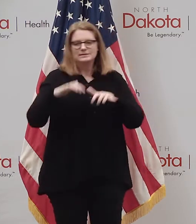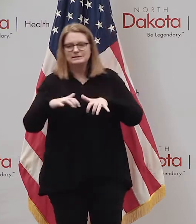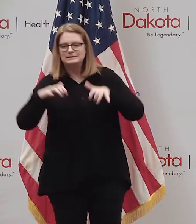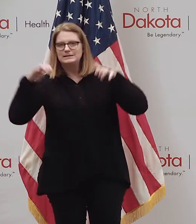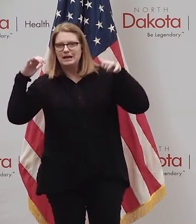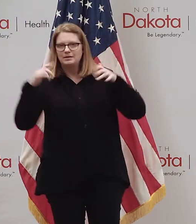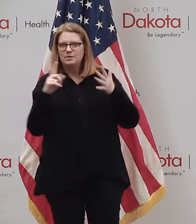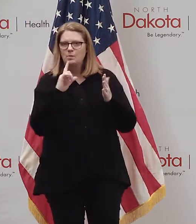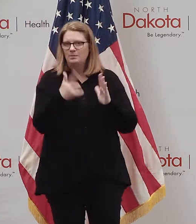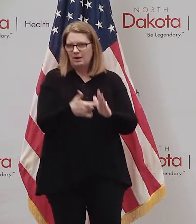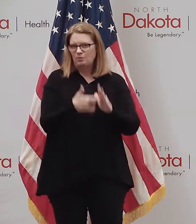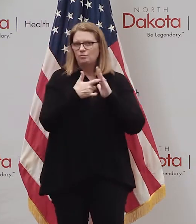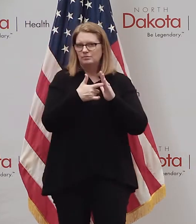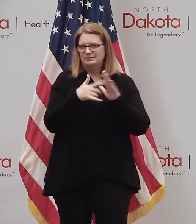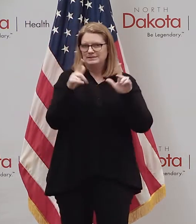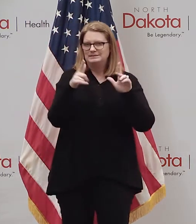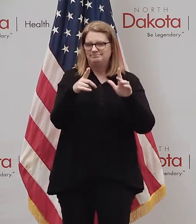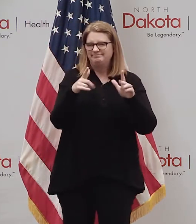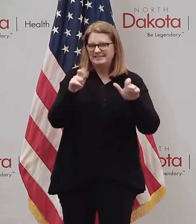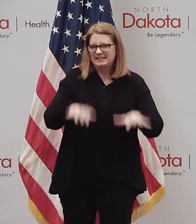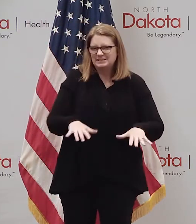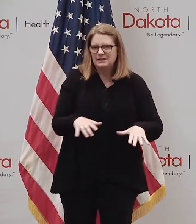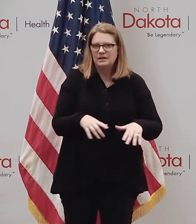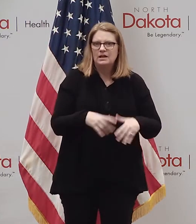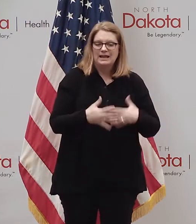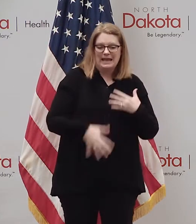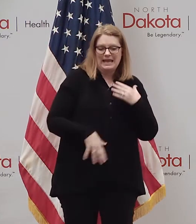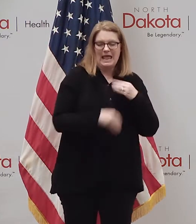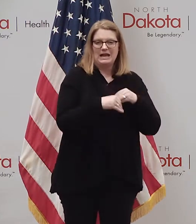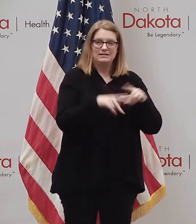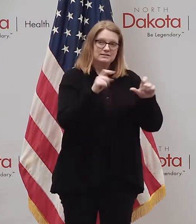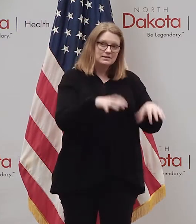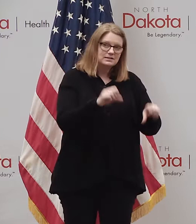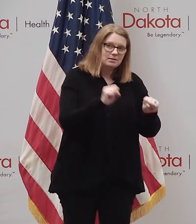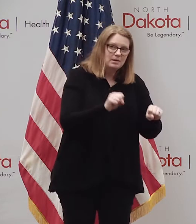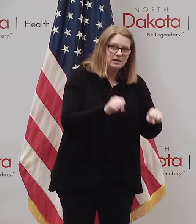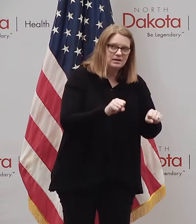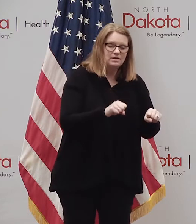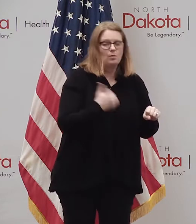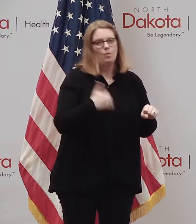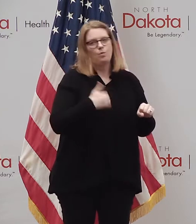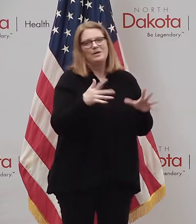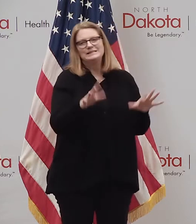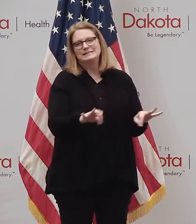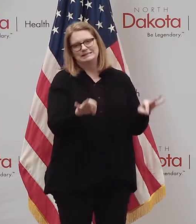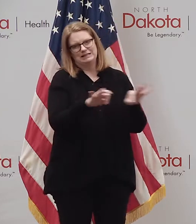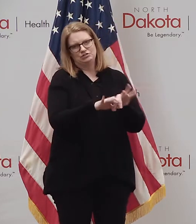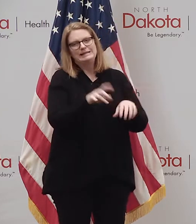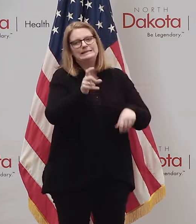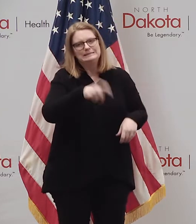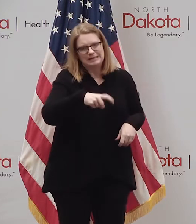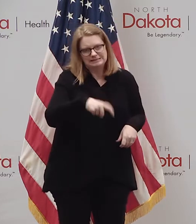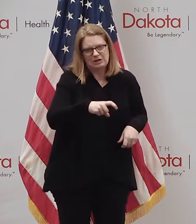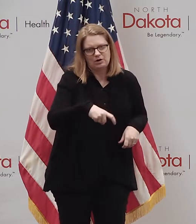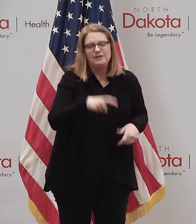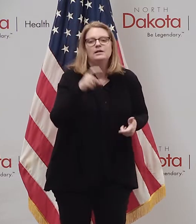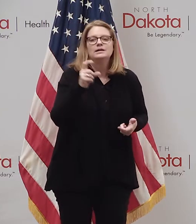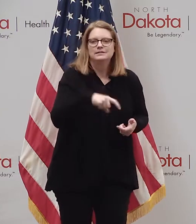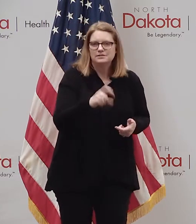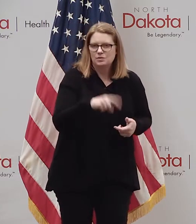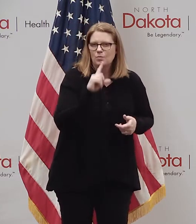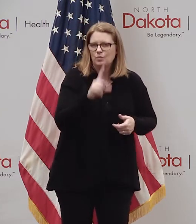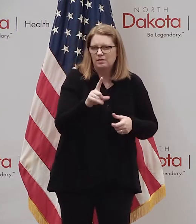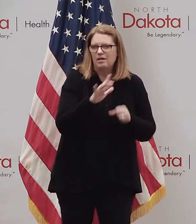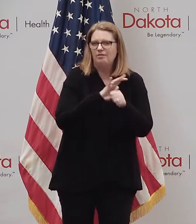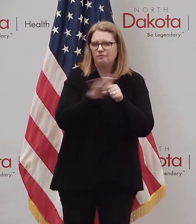increased demand for testing in the future, and building up this testing capacity is one thing that's essential to us returning to full